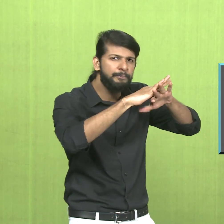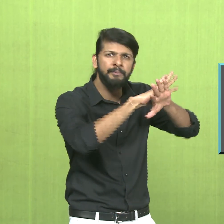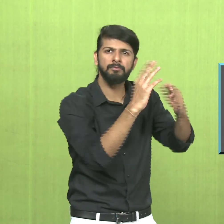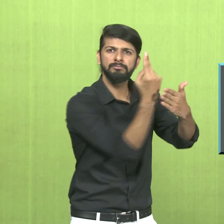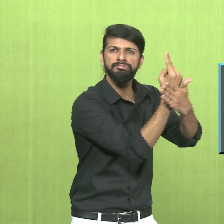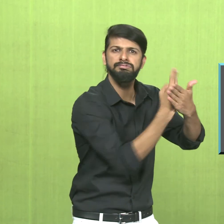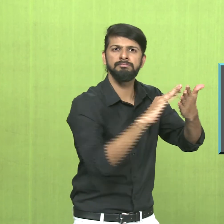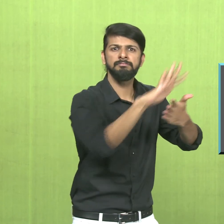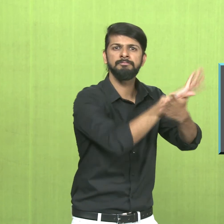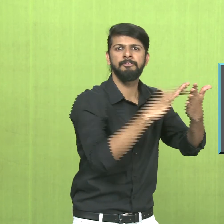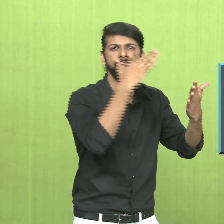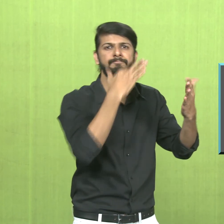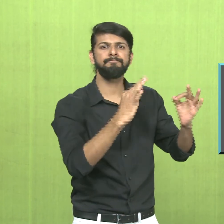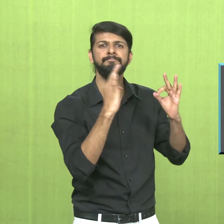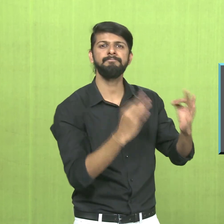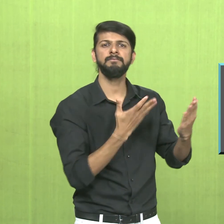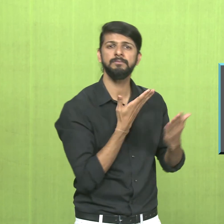Various kind of shades of green and brown.